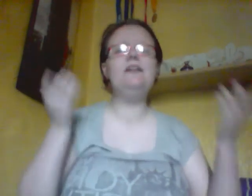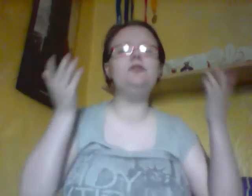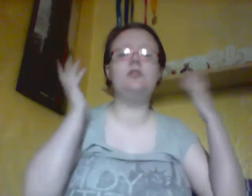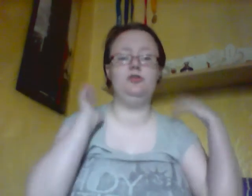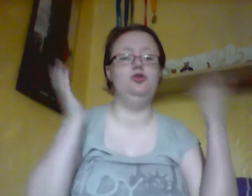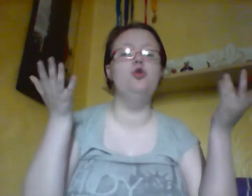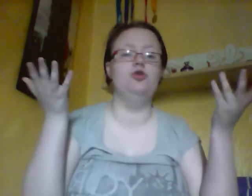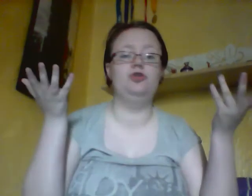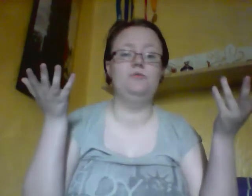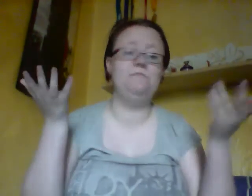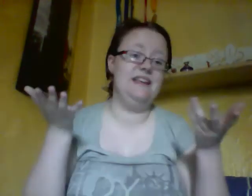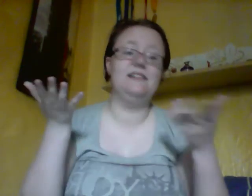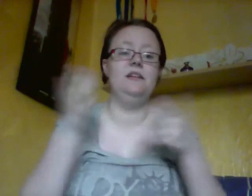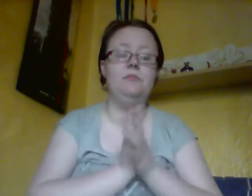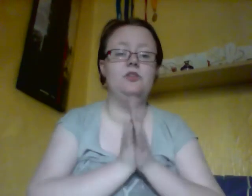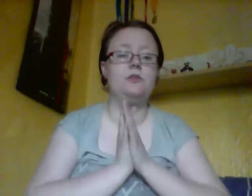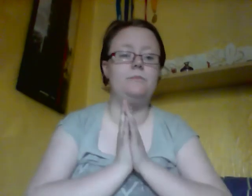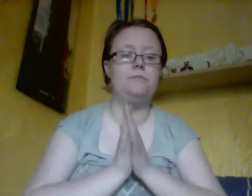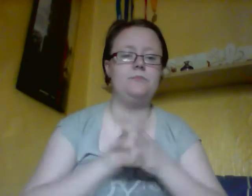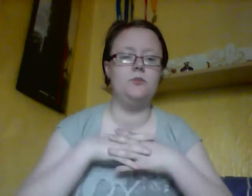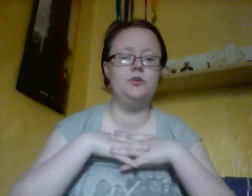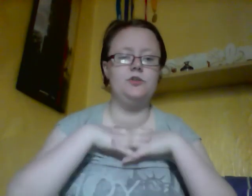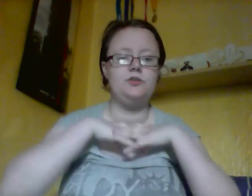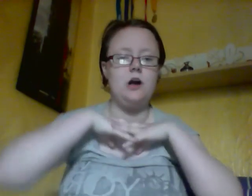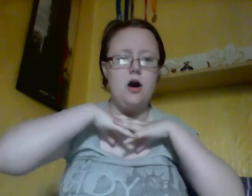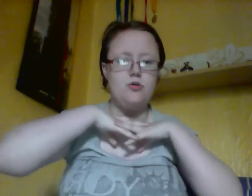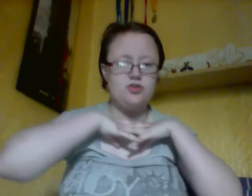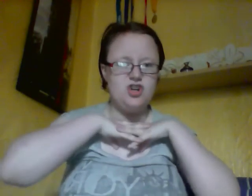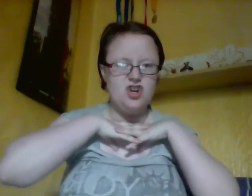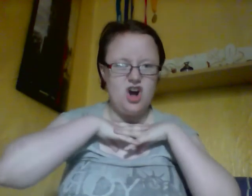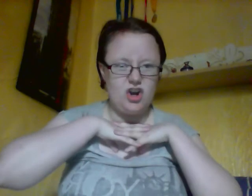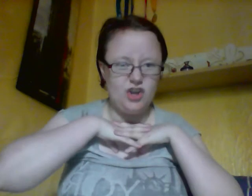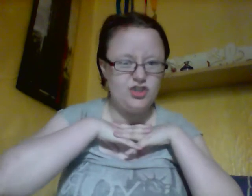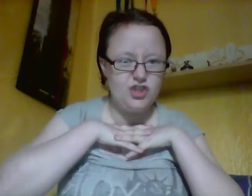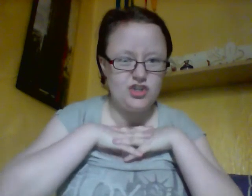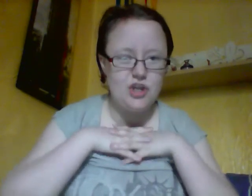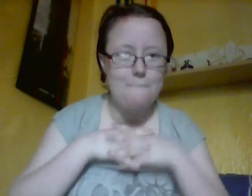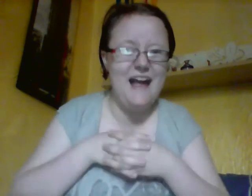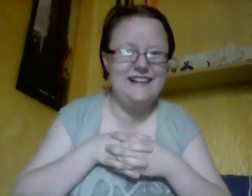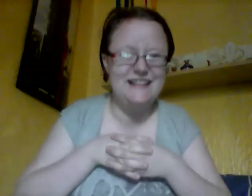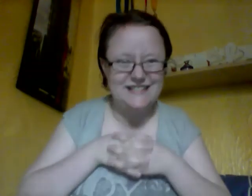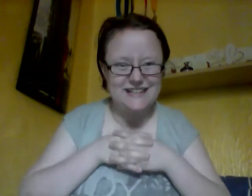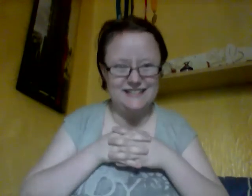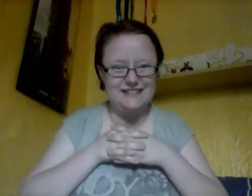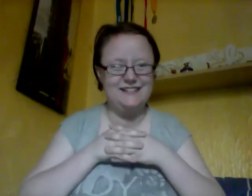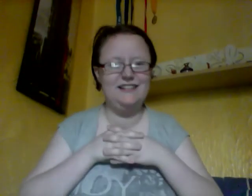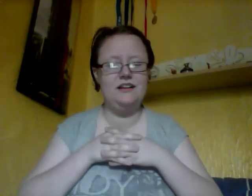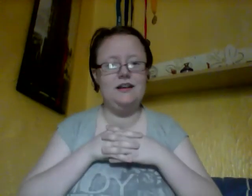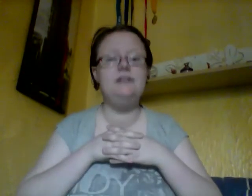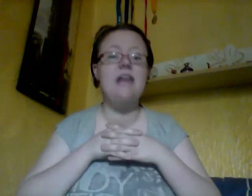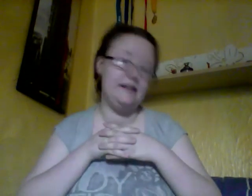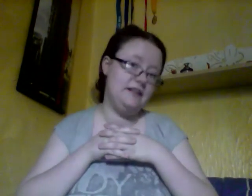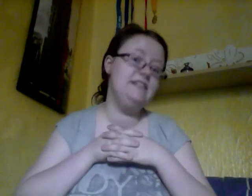just gets used, basically, because her boss is Charles Augustus Magnuson. And yes, he's